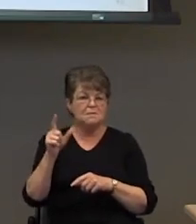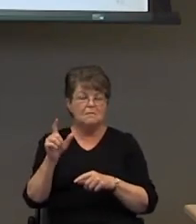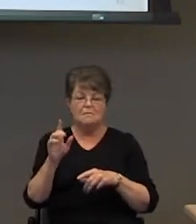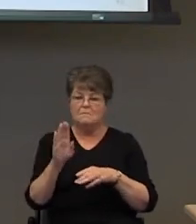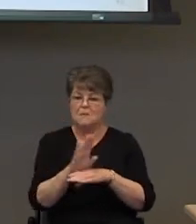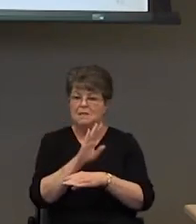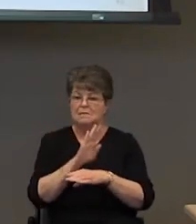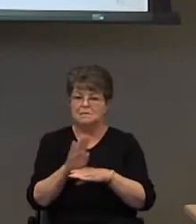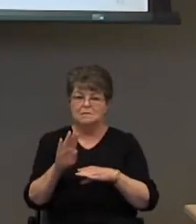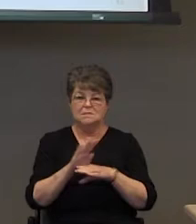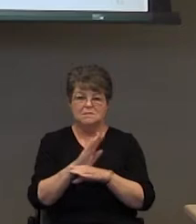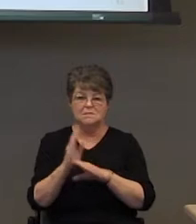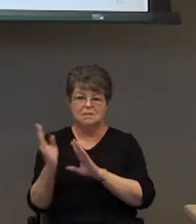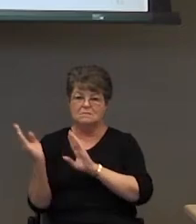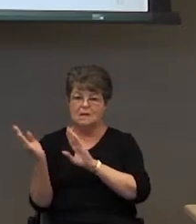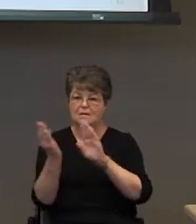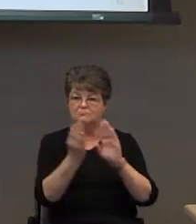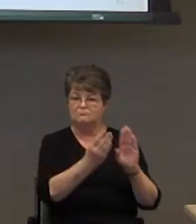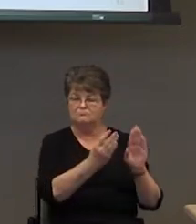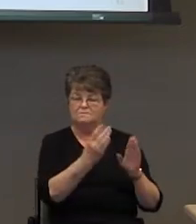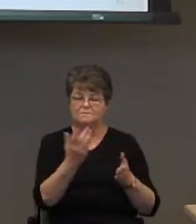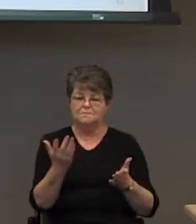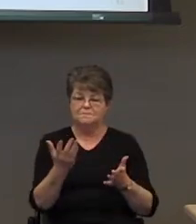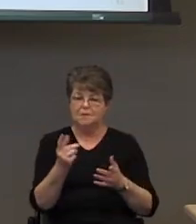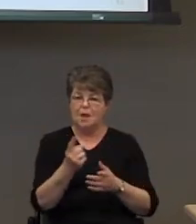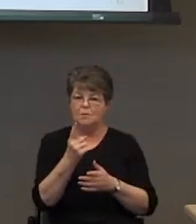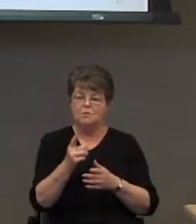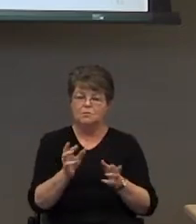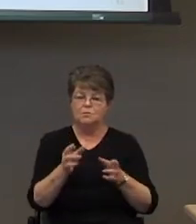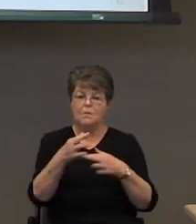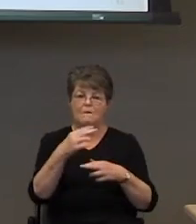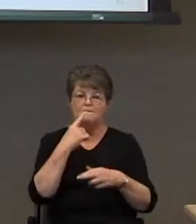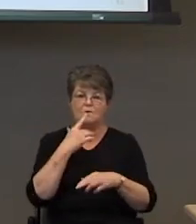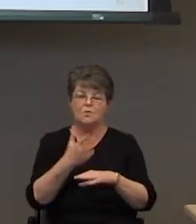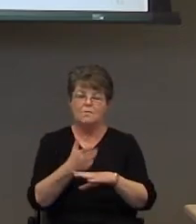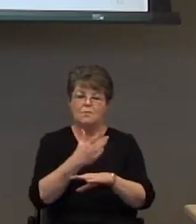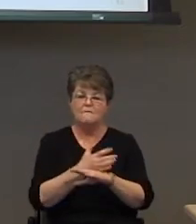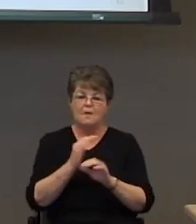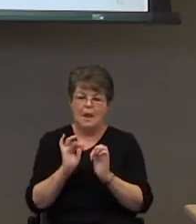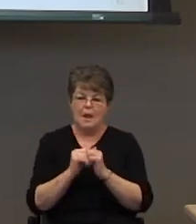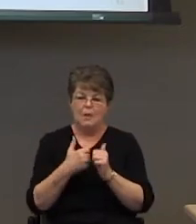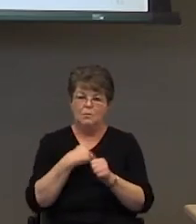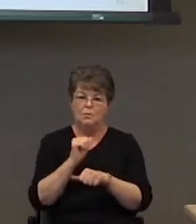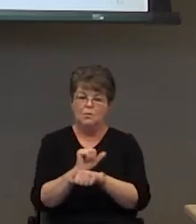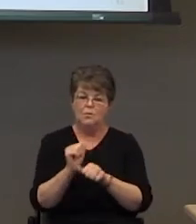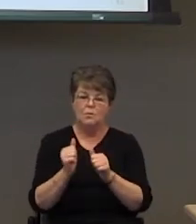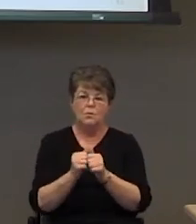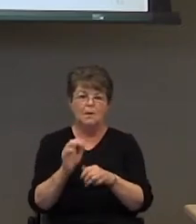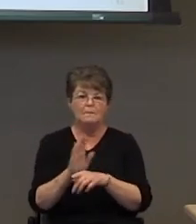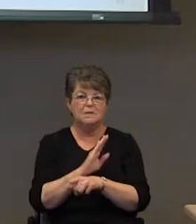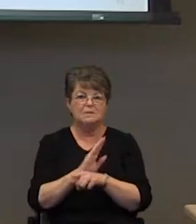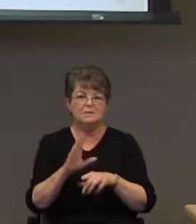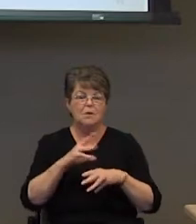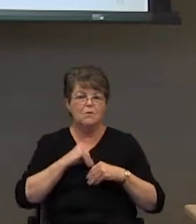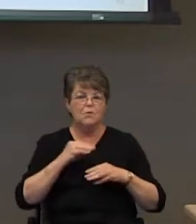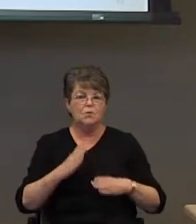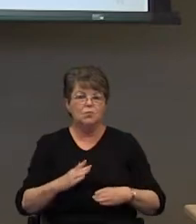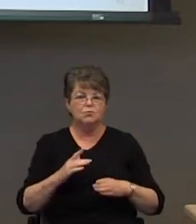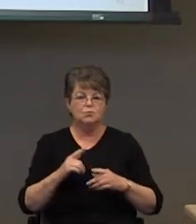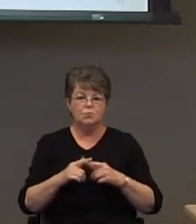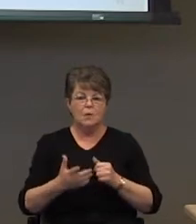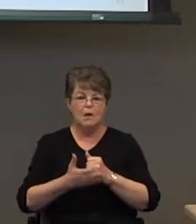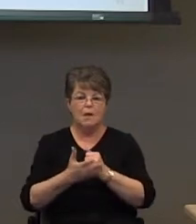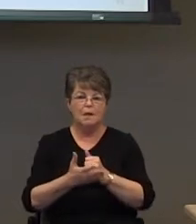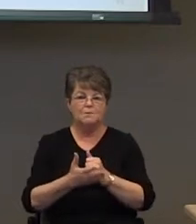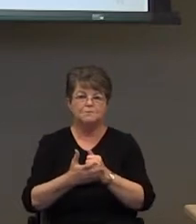there's nothing wrong with that. I mean, it's a reality, but there's always room for improvement. And how do we work with the business owners to help